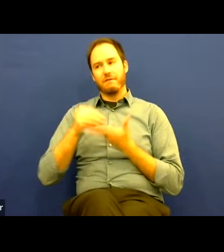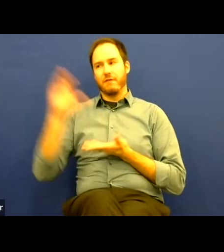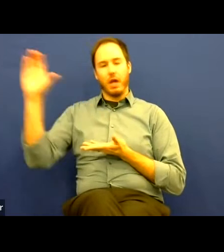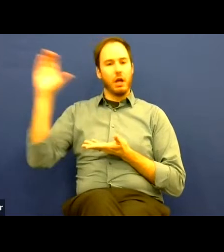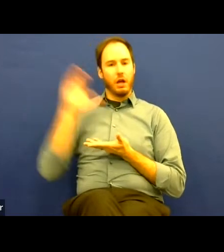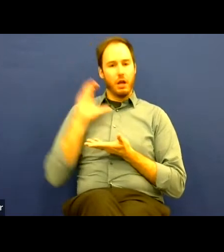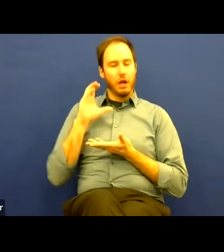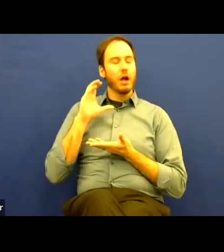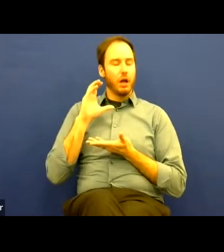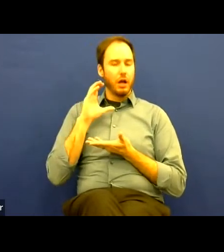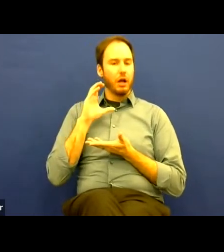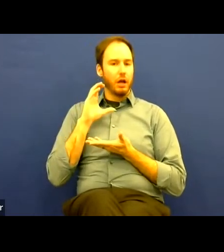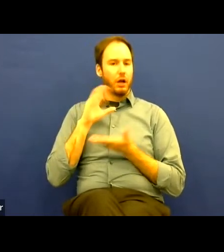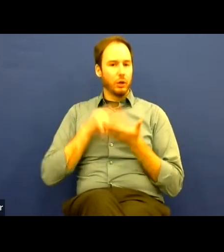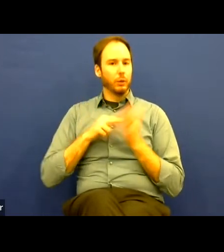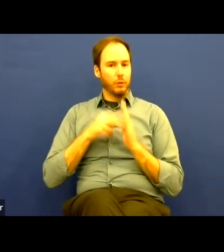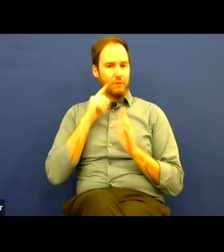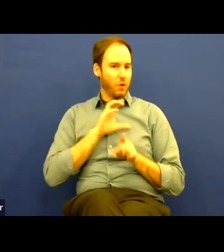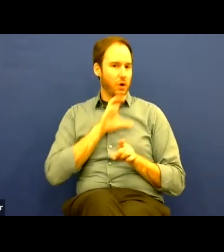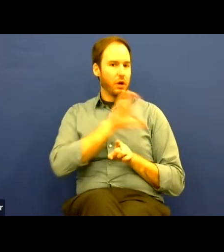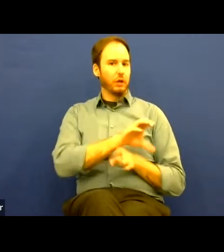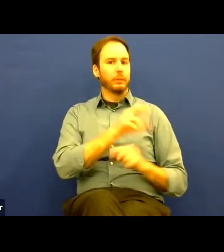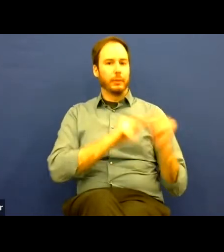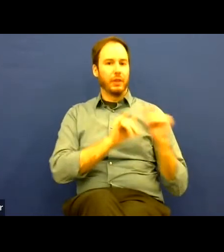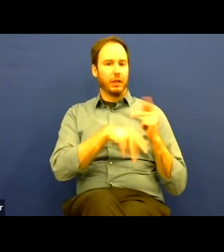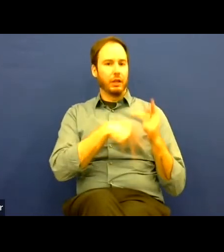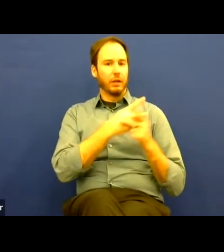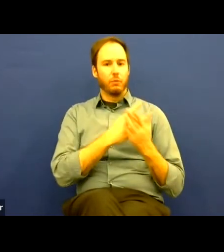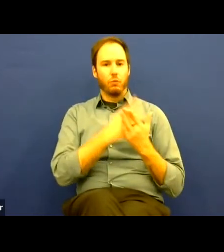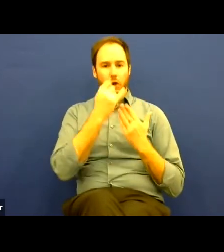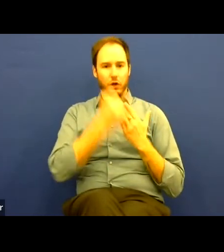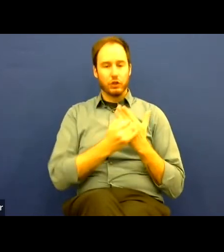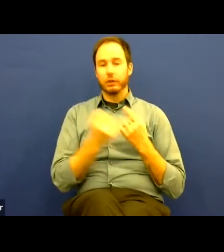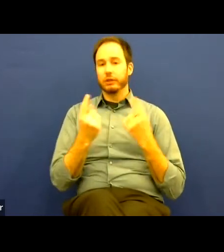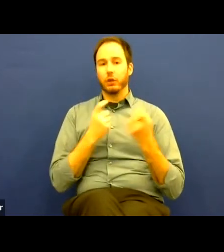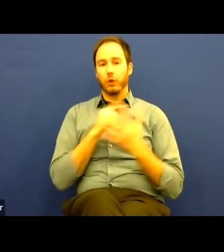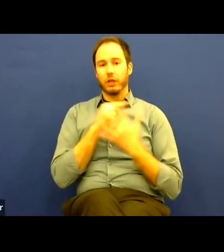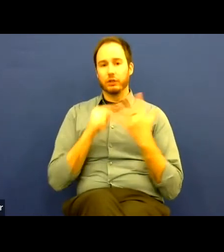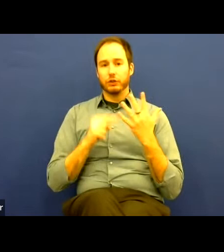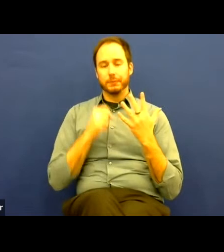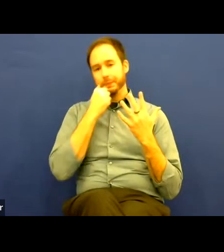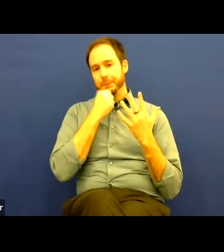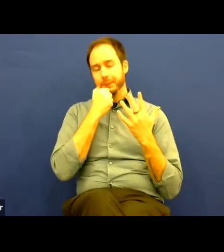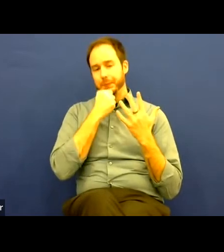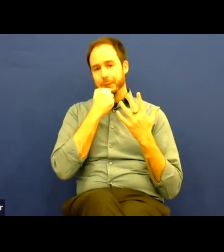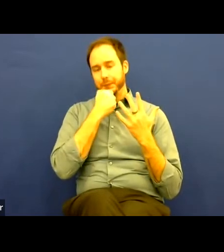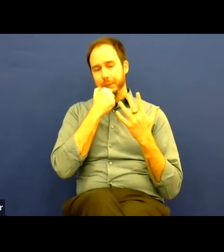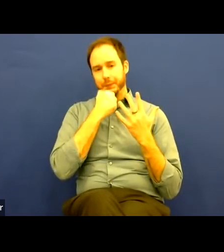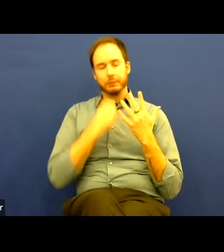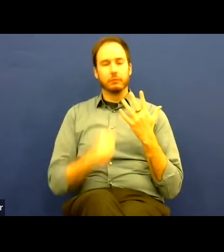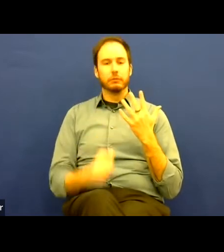allocated for infrastructure. Any questions?